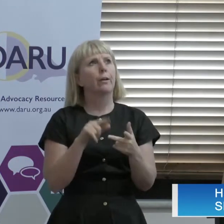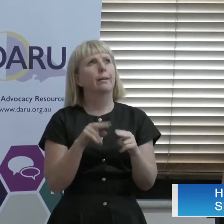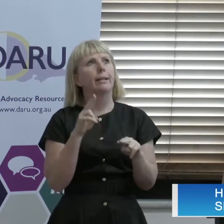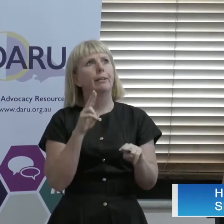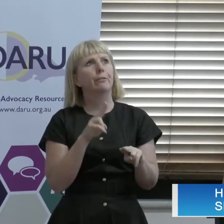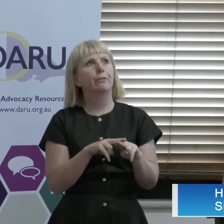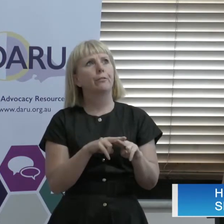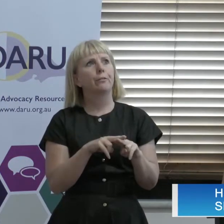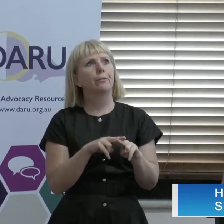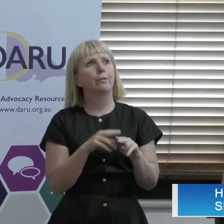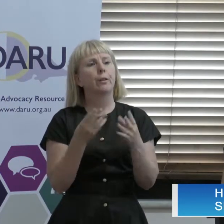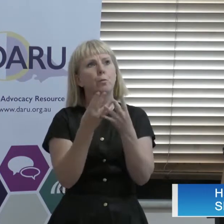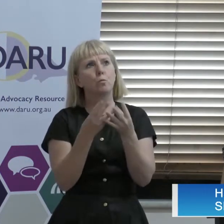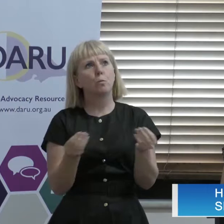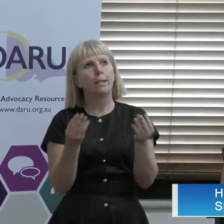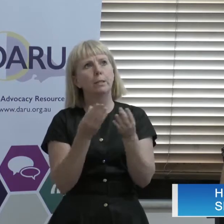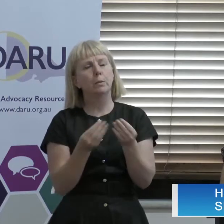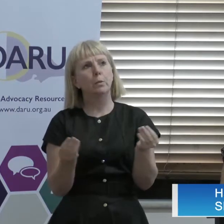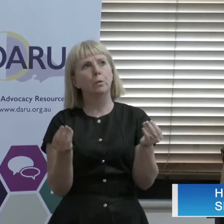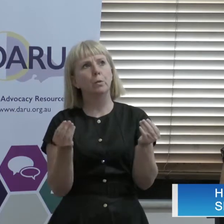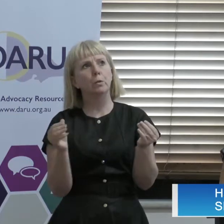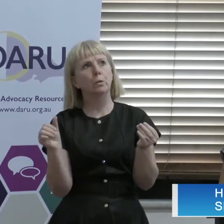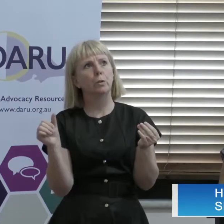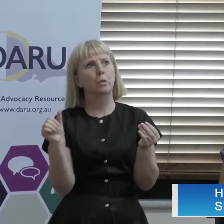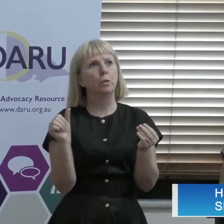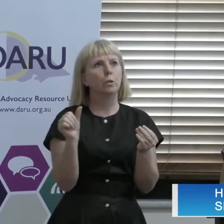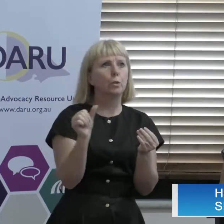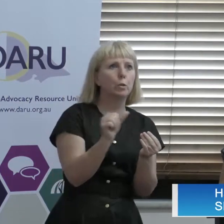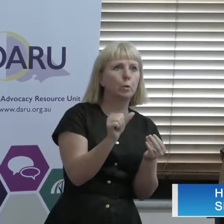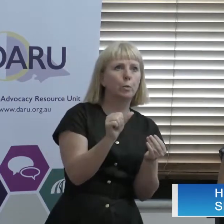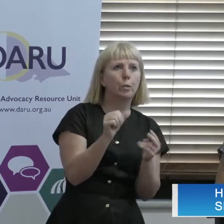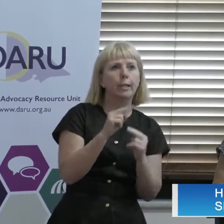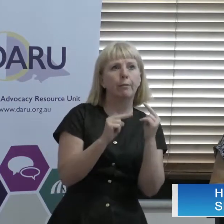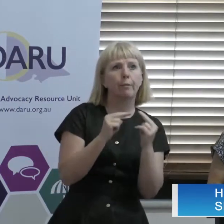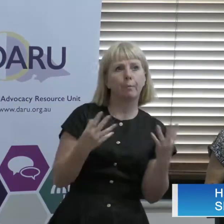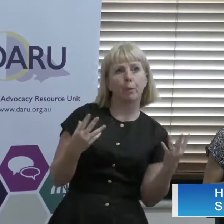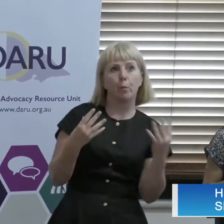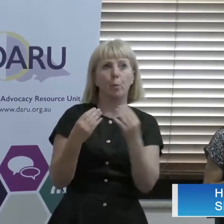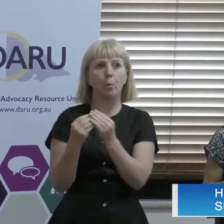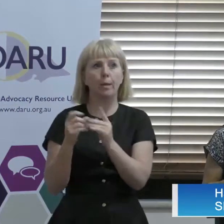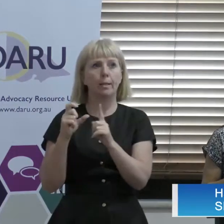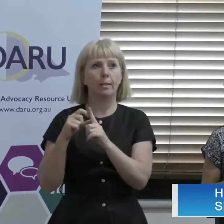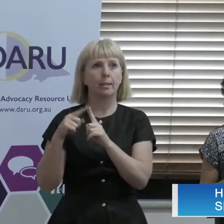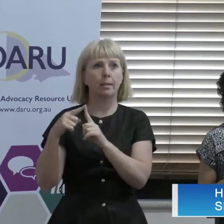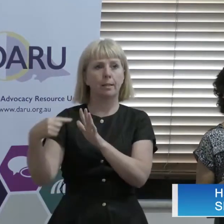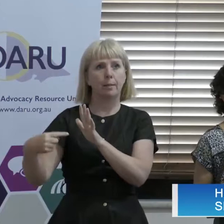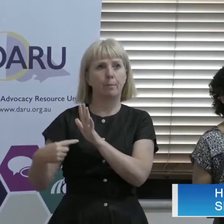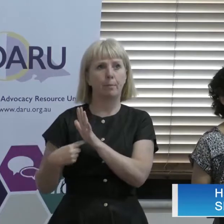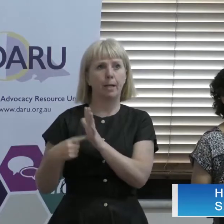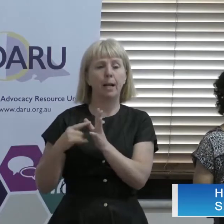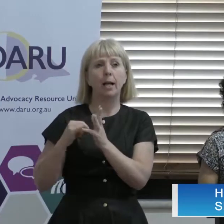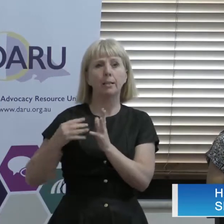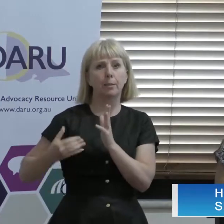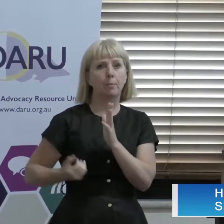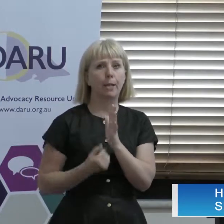the resource should be developed with the department as a mandatory tool